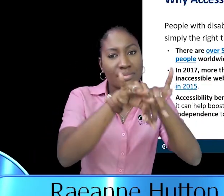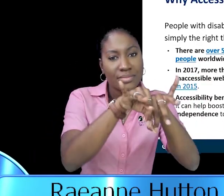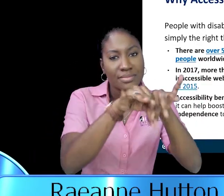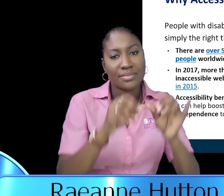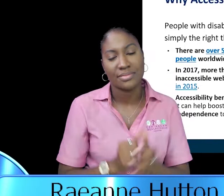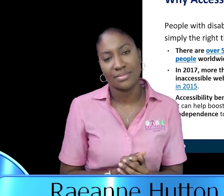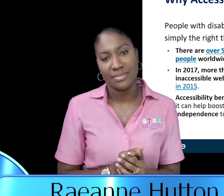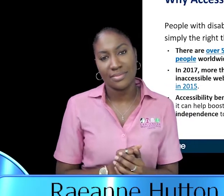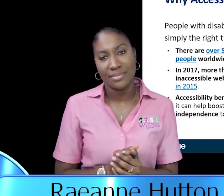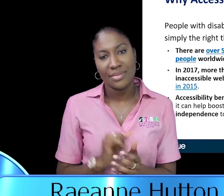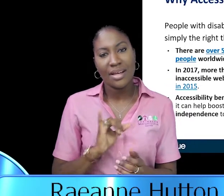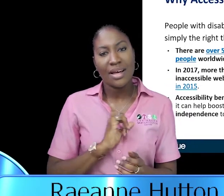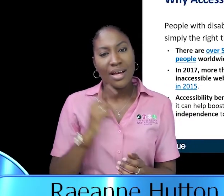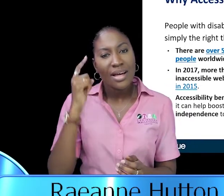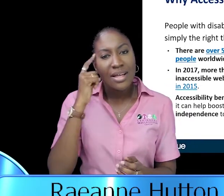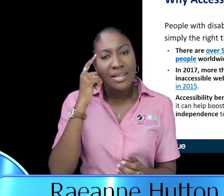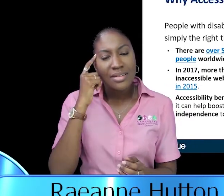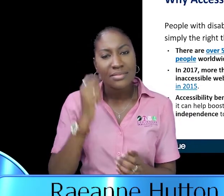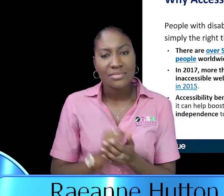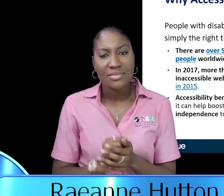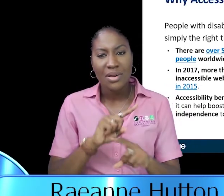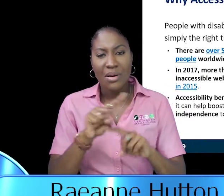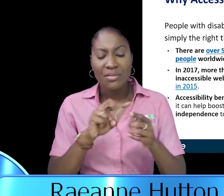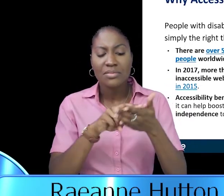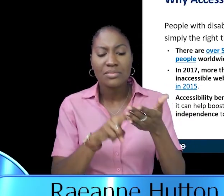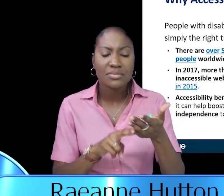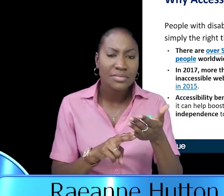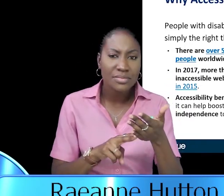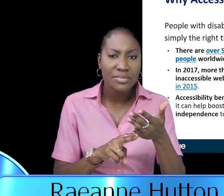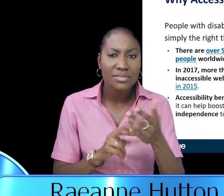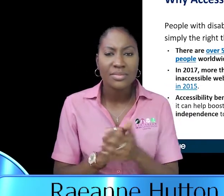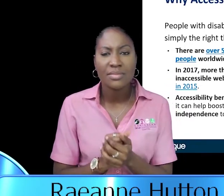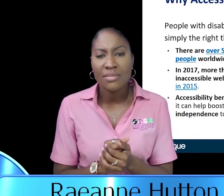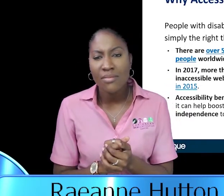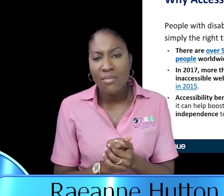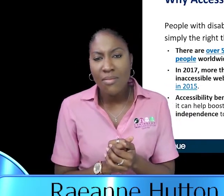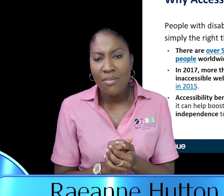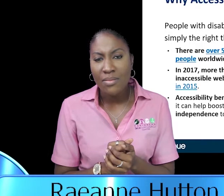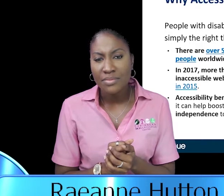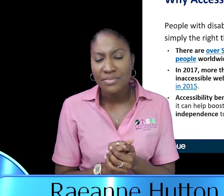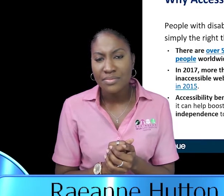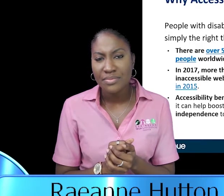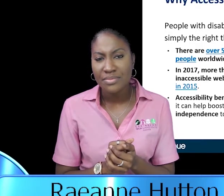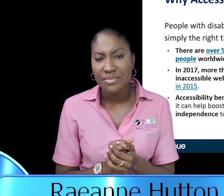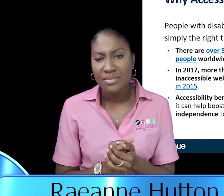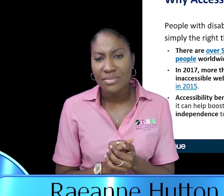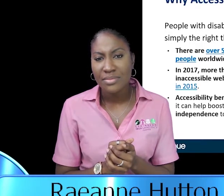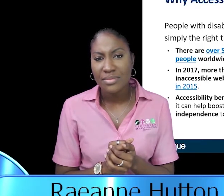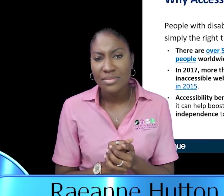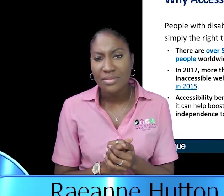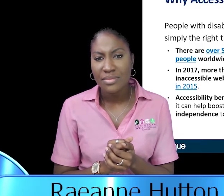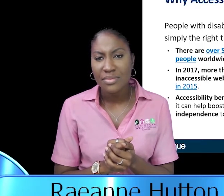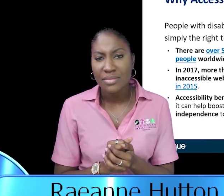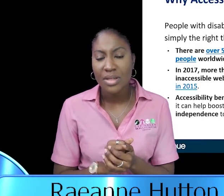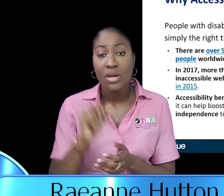And I've got a couple other comments that I put in for this slide, Sean. So